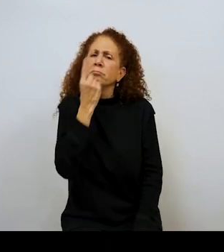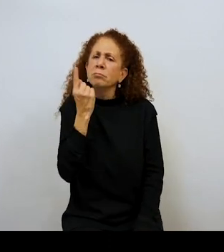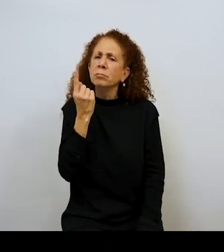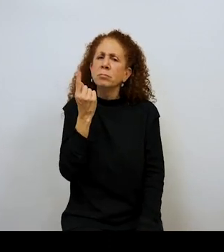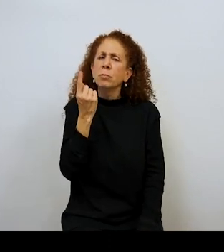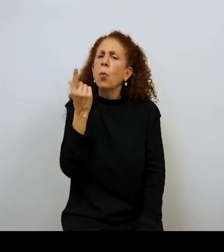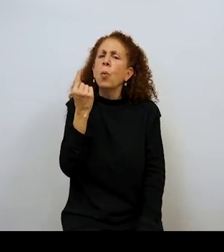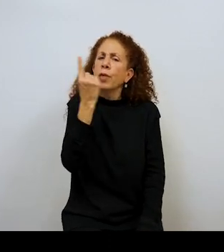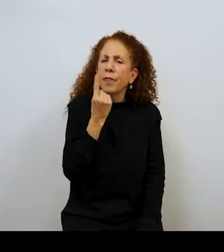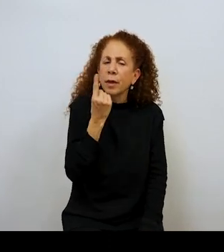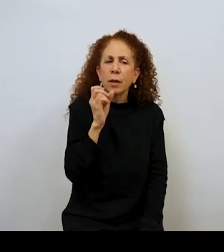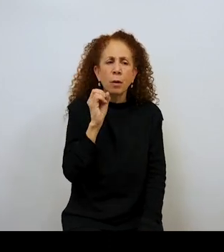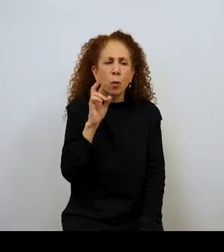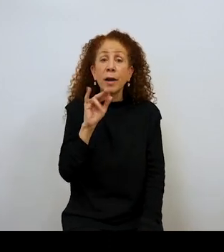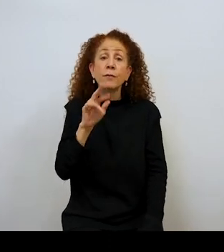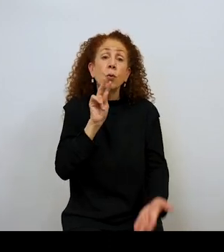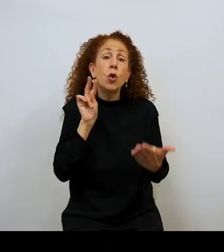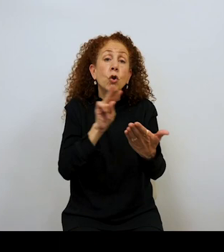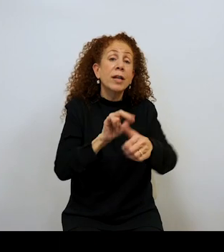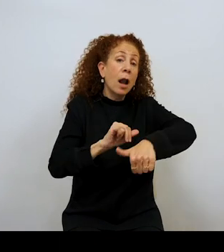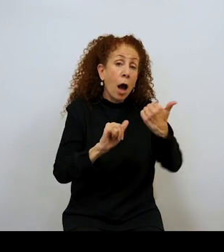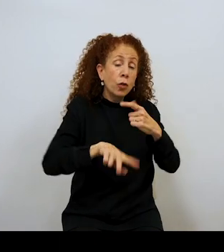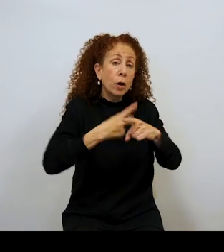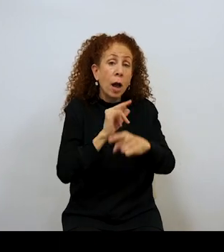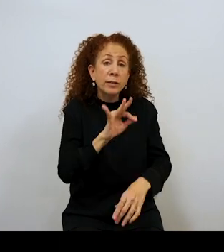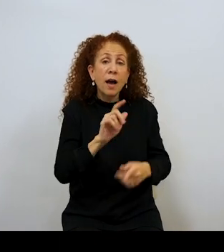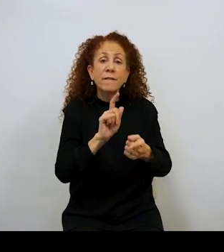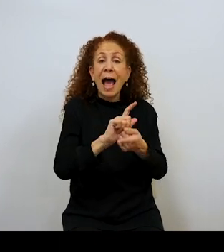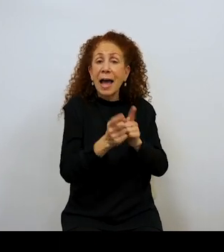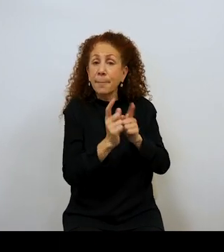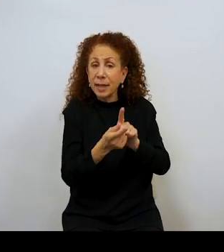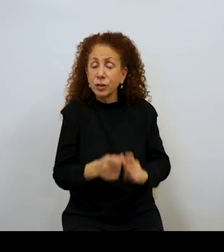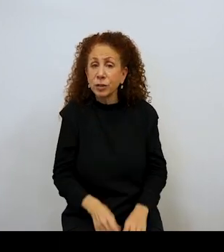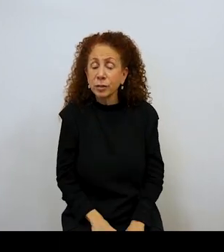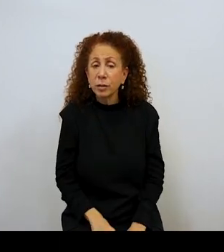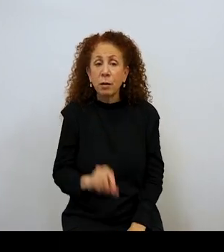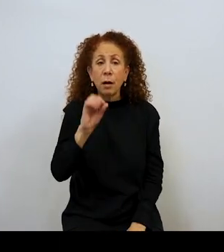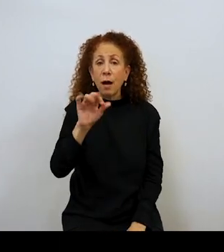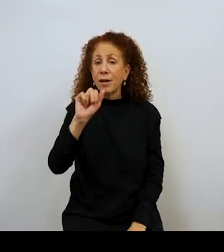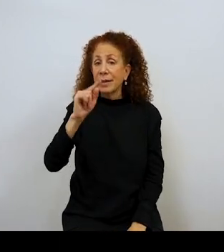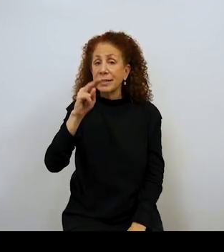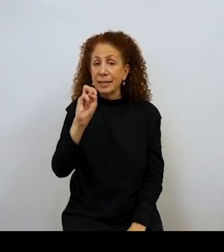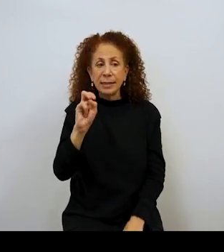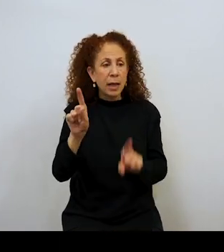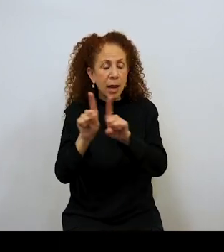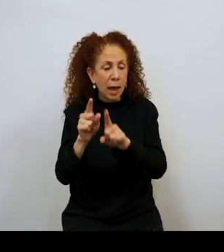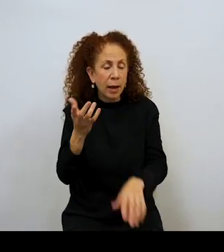you were thinking, or whether you looked at any of the other kind of adaptations of Antigone,